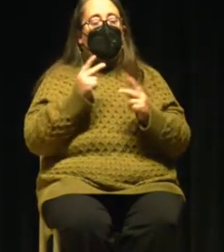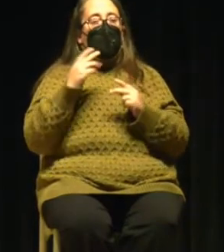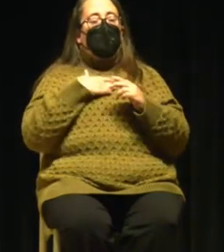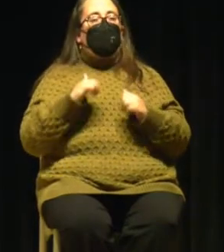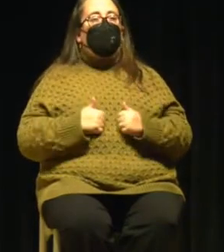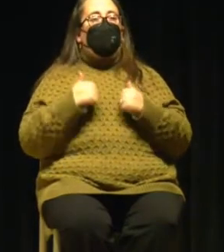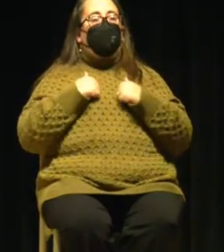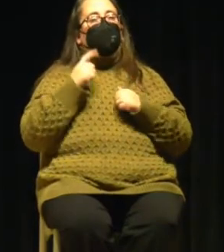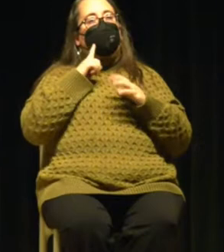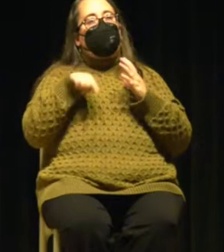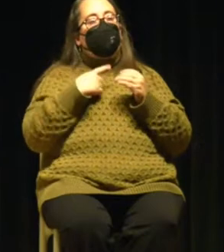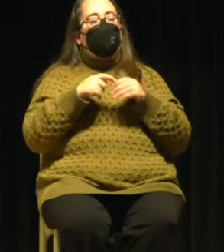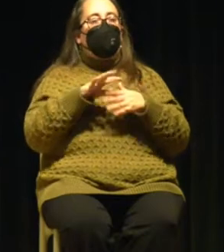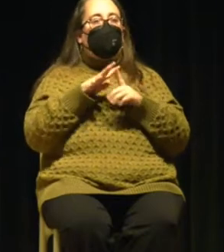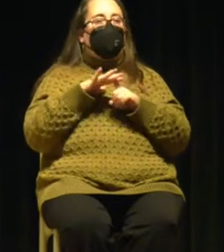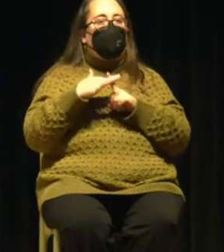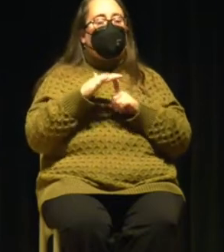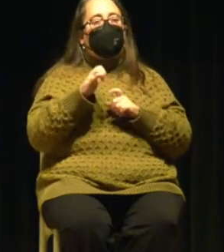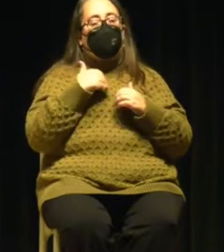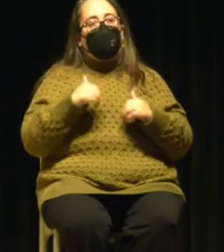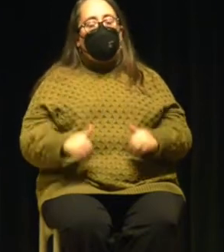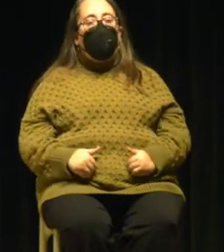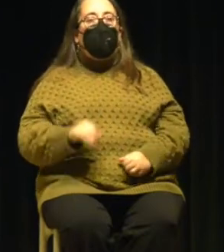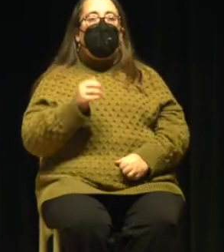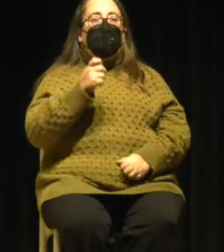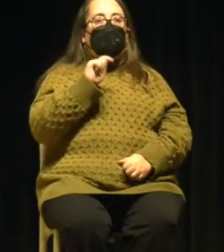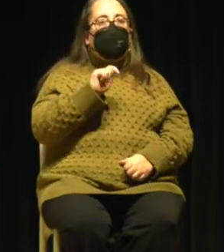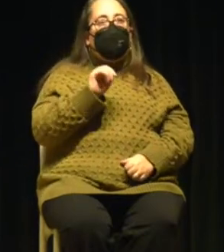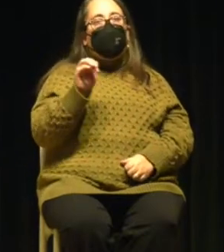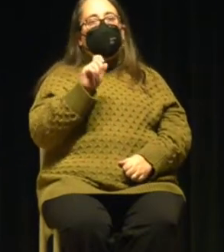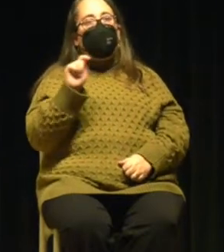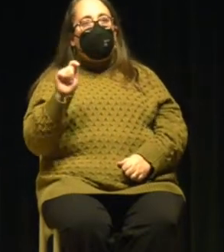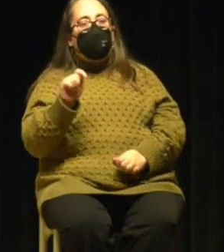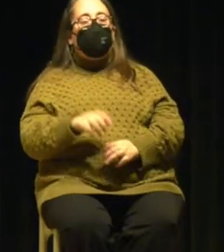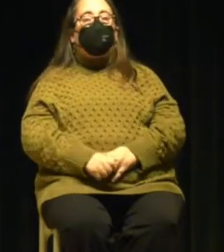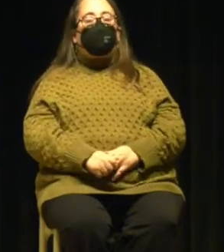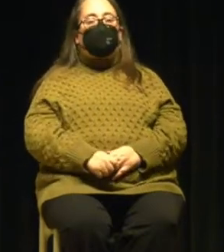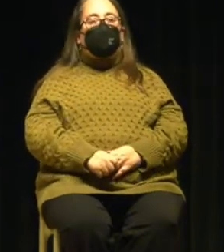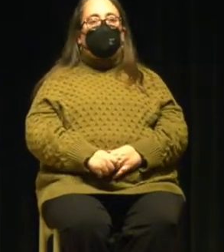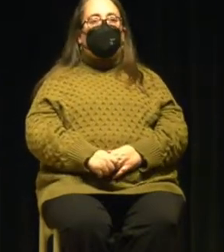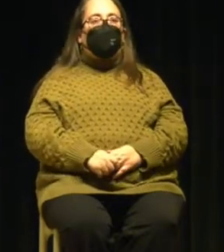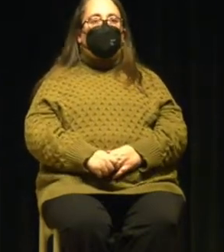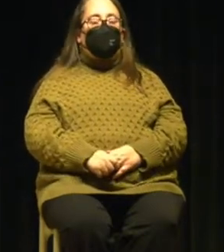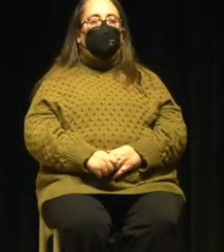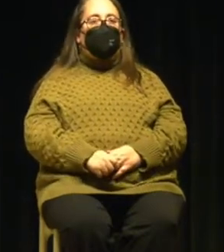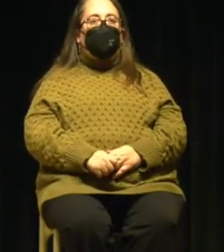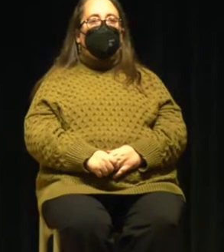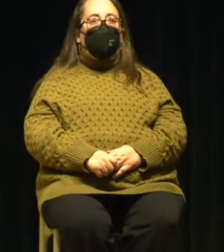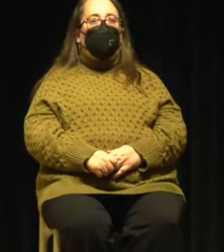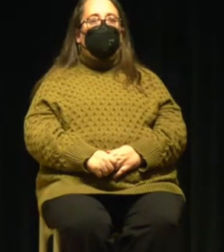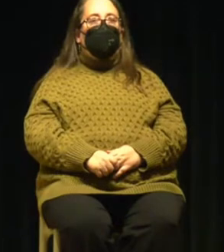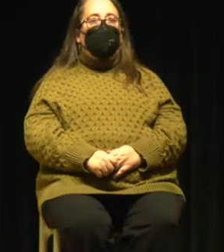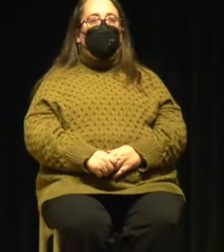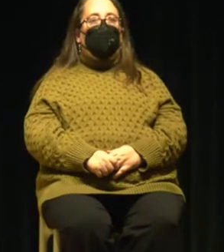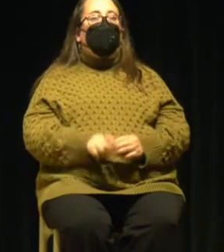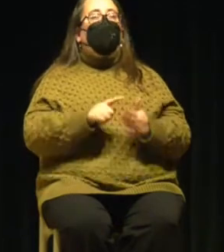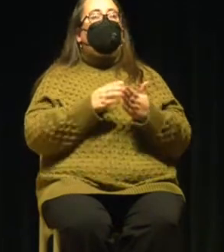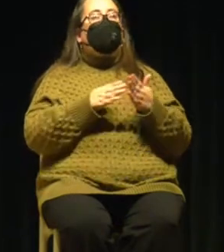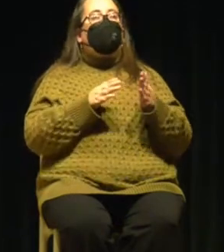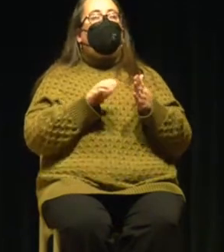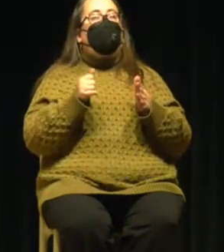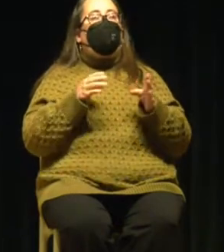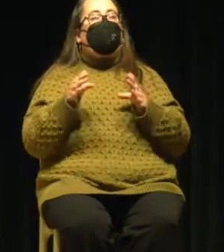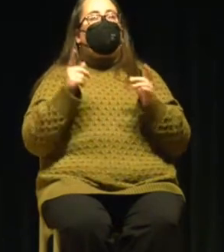life, thinking about the context of your body and diets and fat, you know, what are some of the other ways that you start